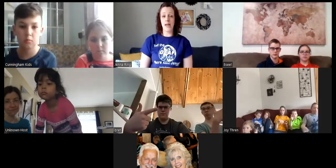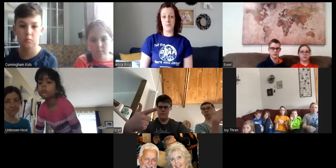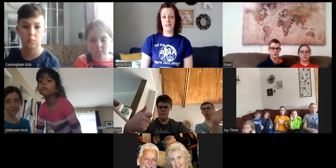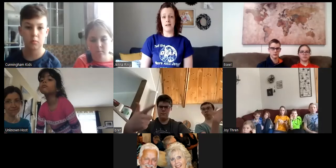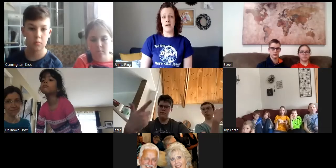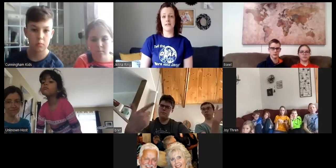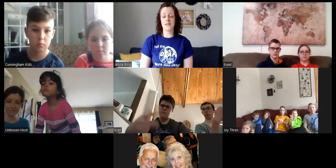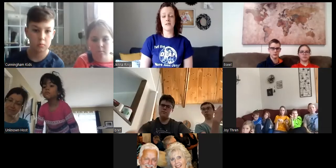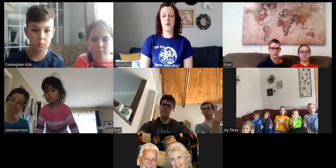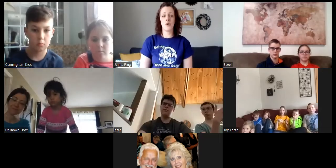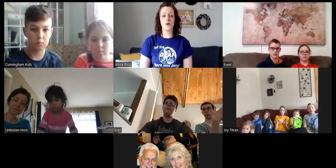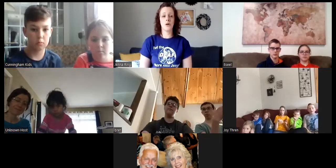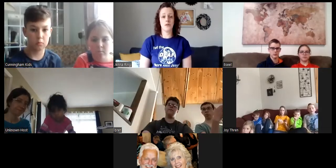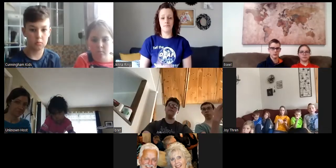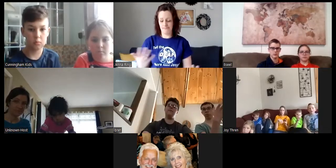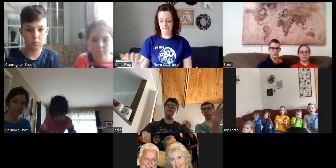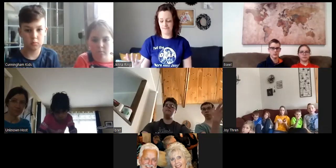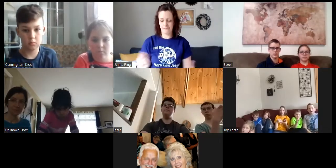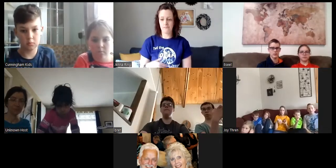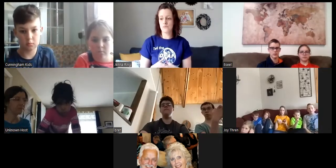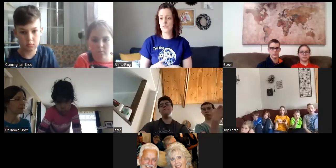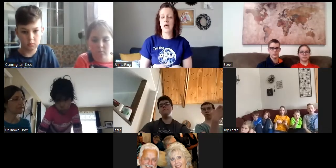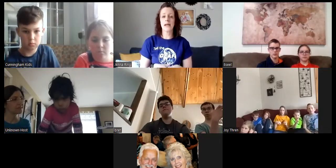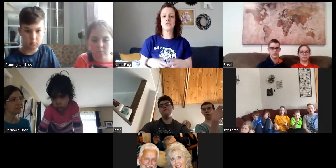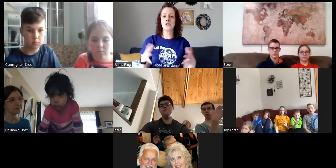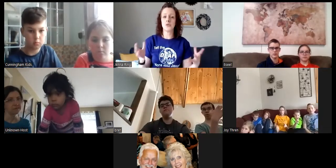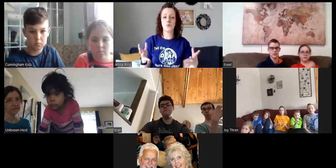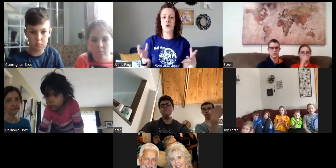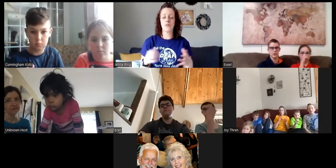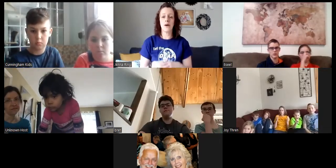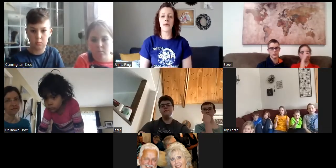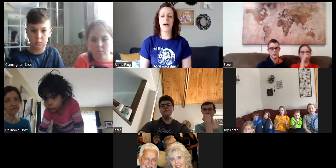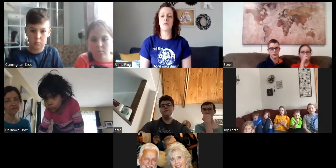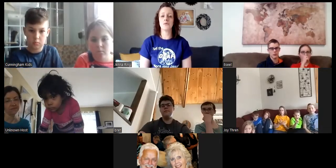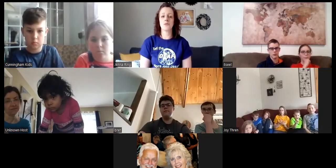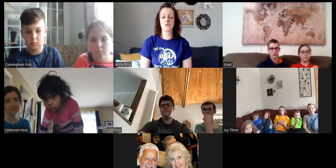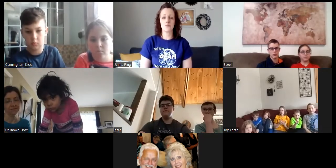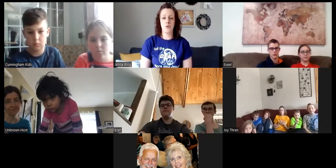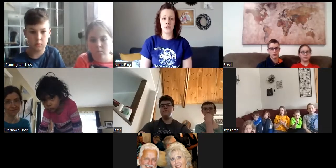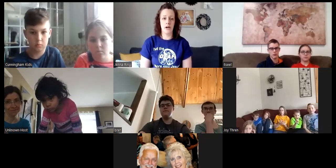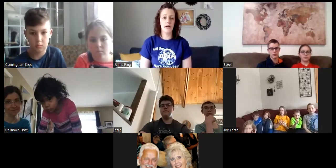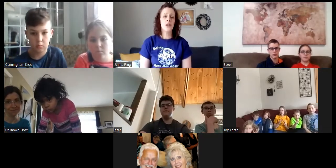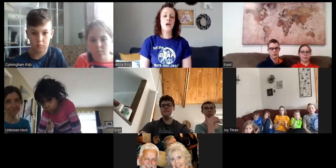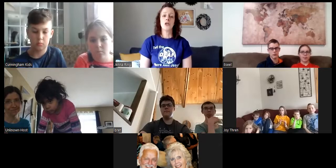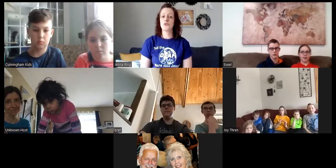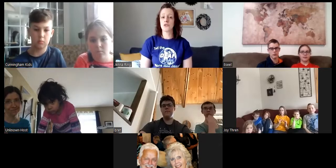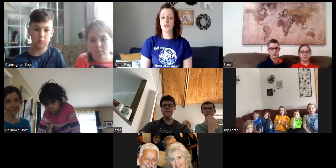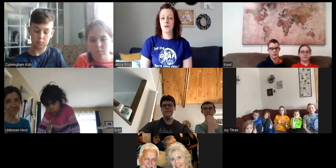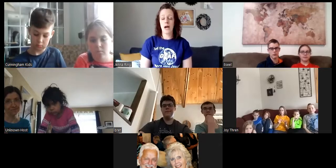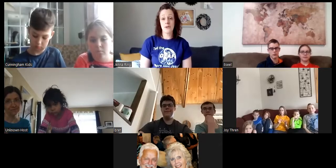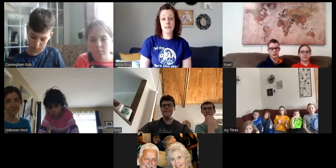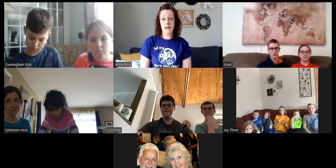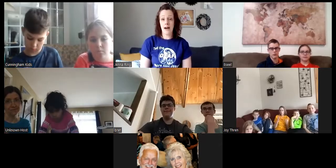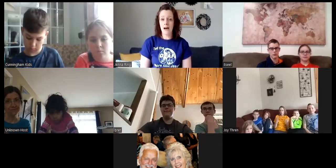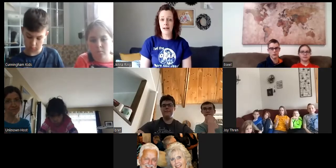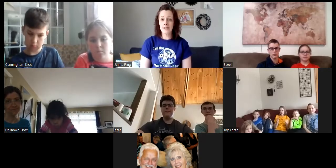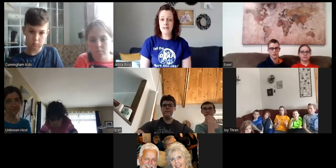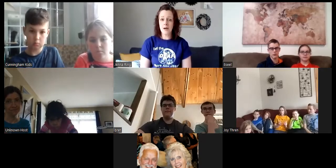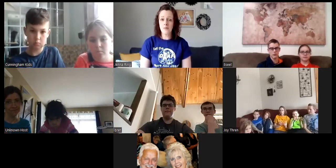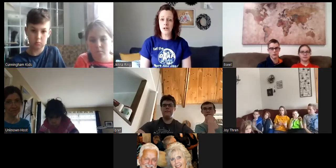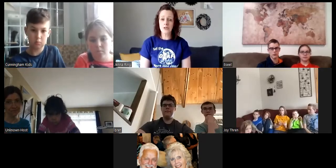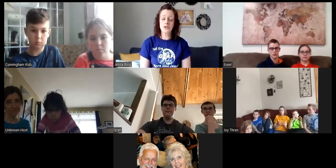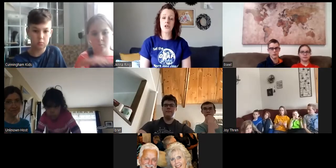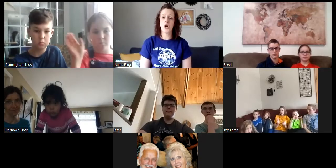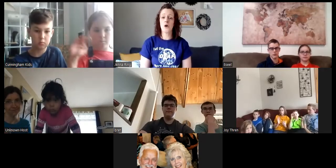of family signs, or signs to do around the house, whatnot. You should know how to say hi